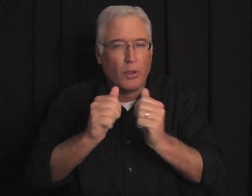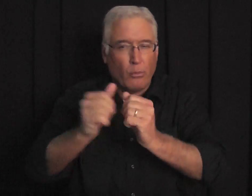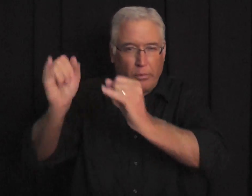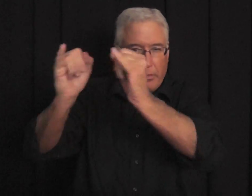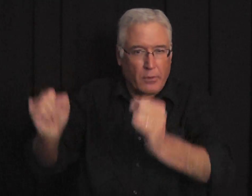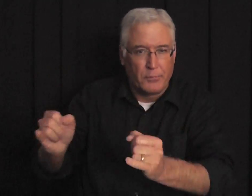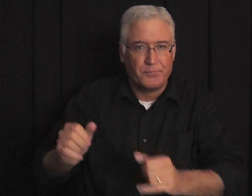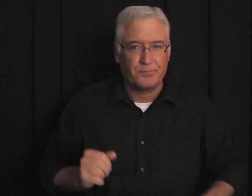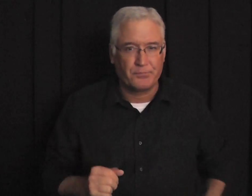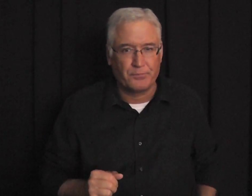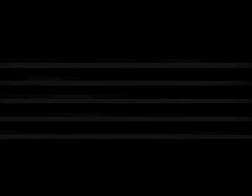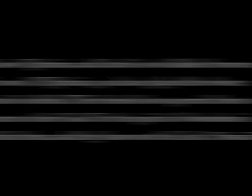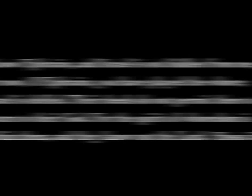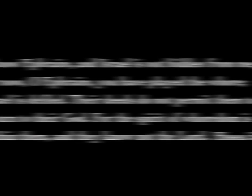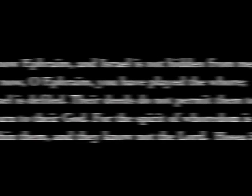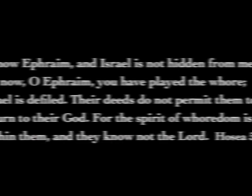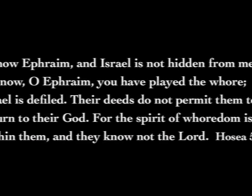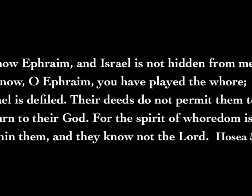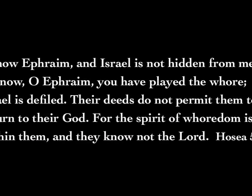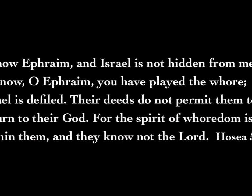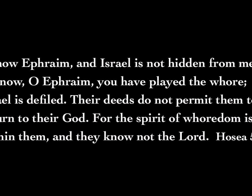with idolatry.